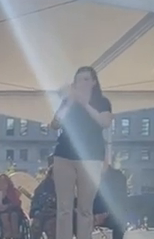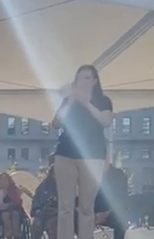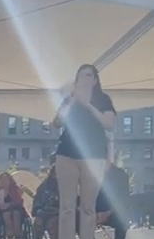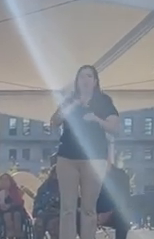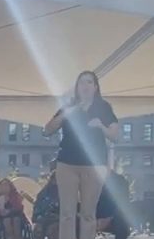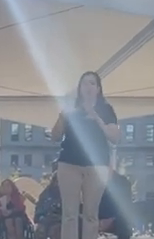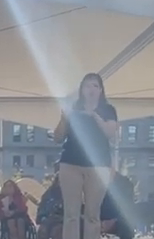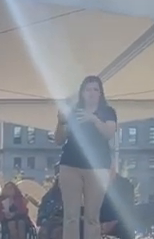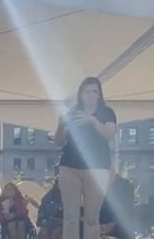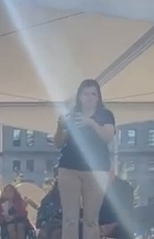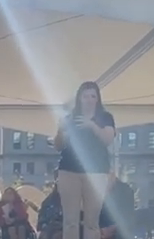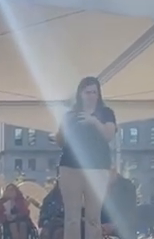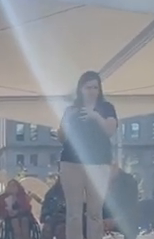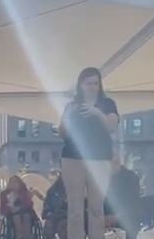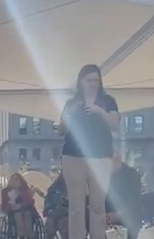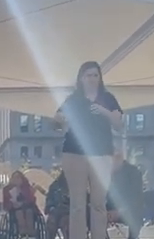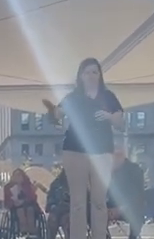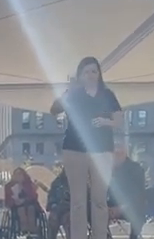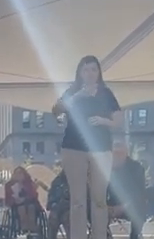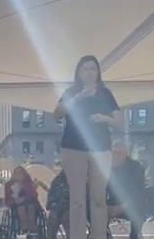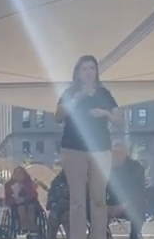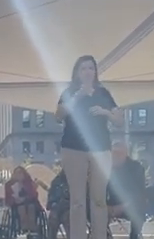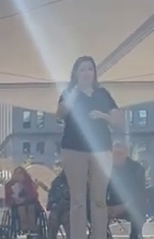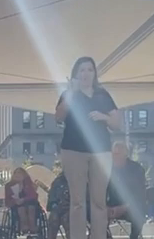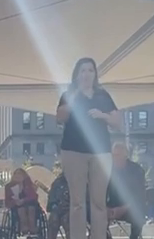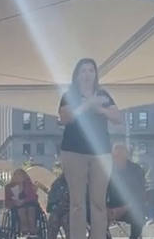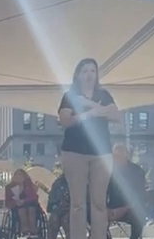committee in Cuyahoga County.